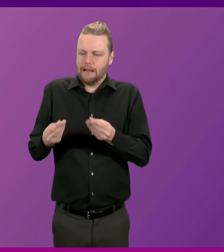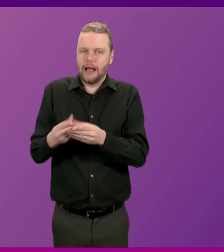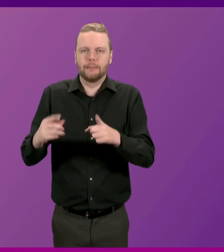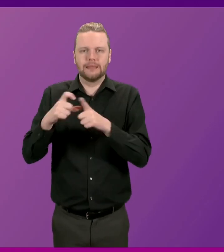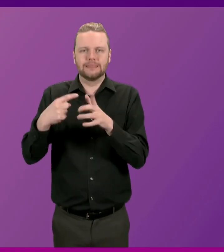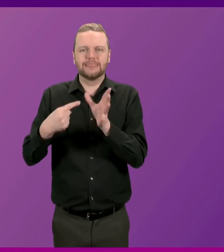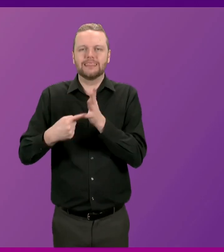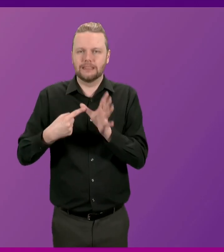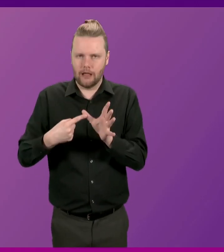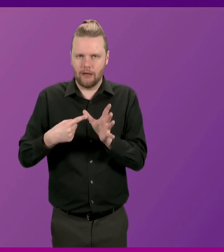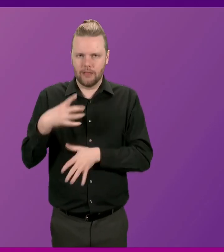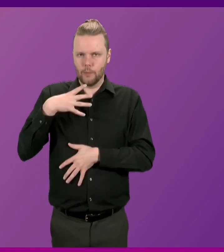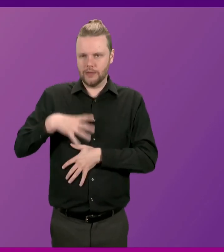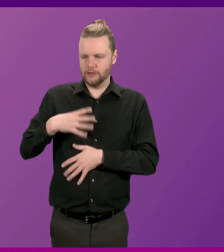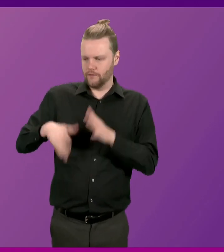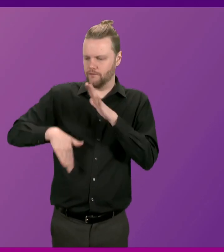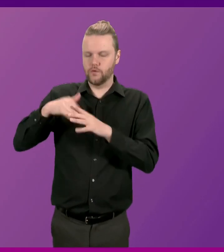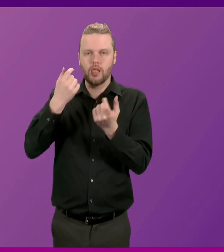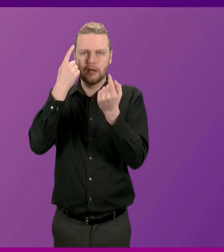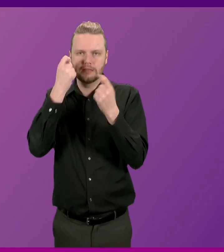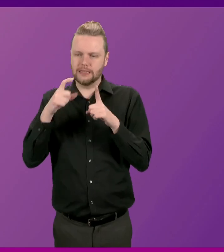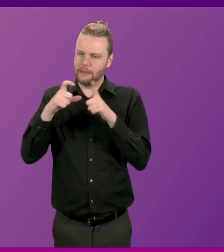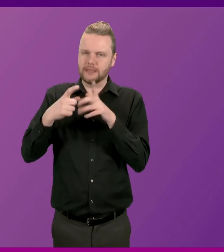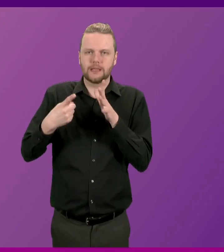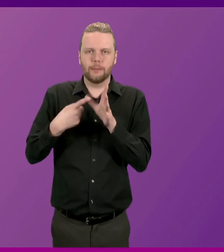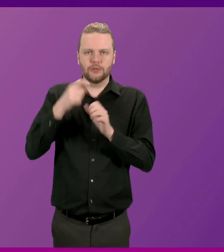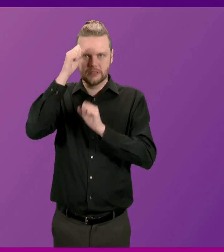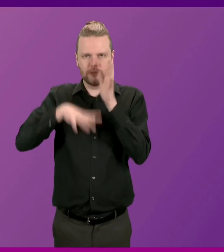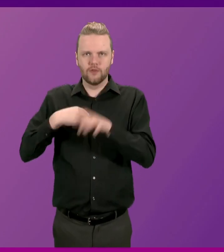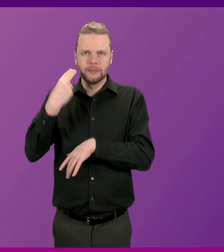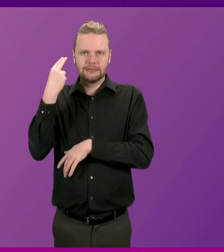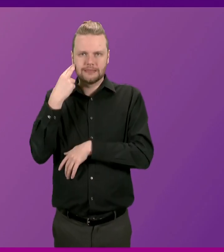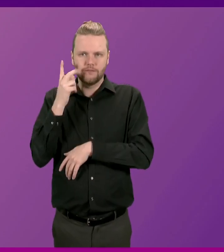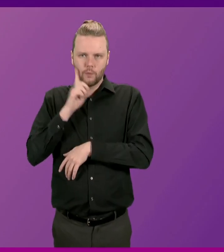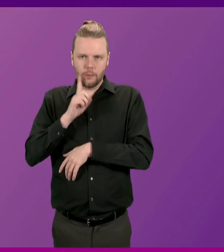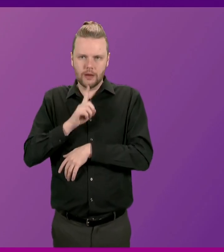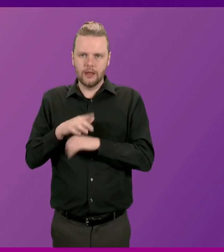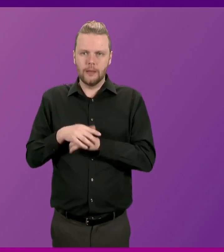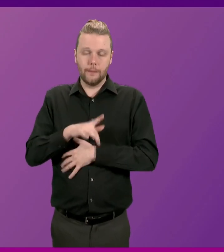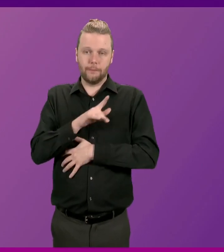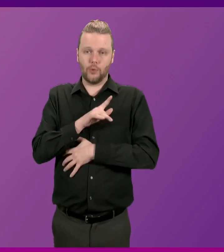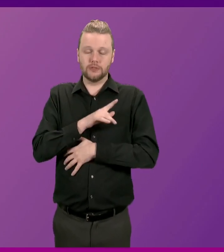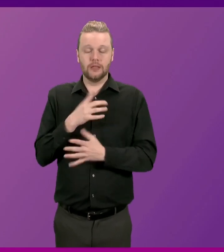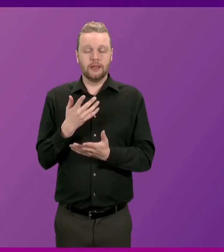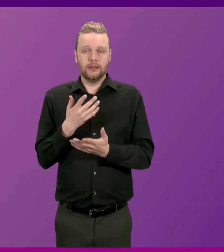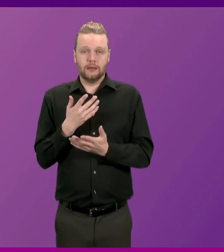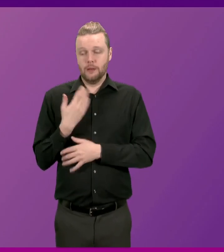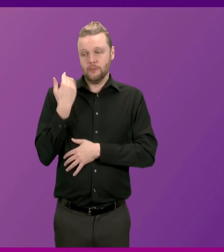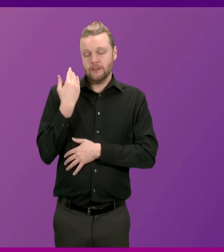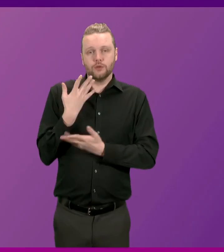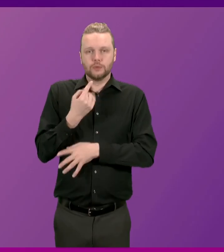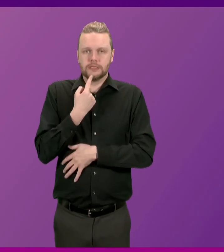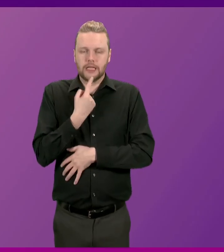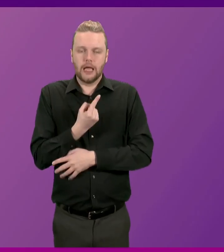be addressed to properly understand the domestic abuse experienced by deaf women, particularly given that you have previously